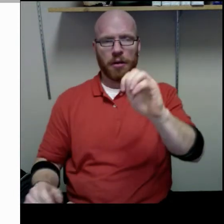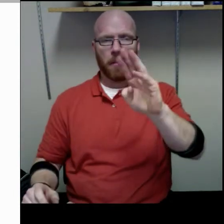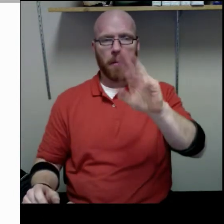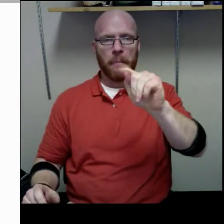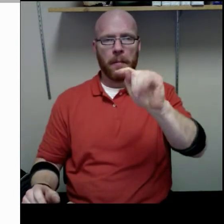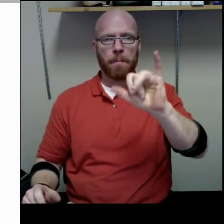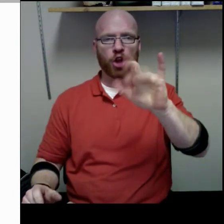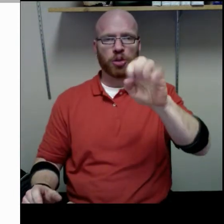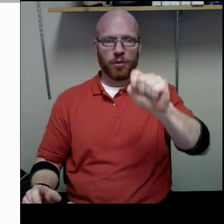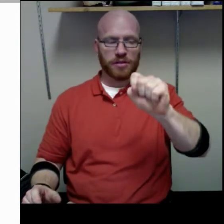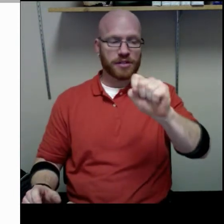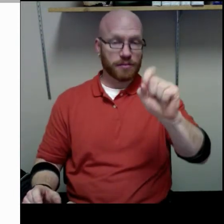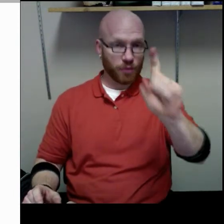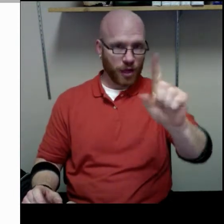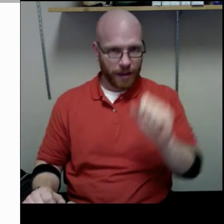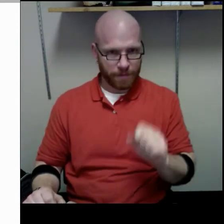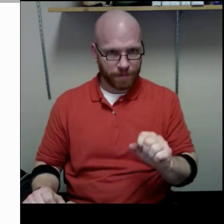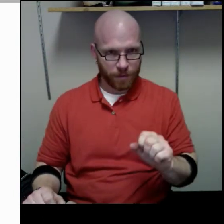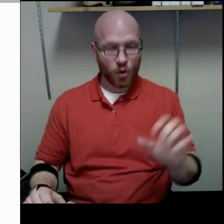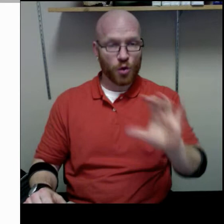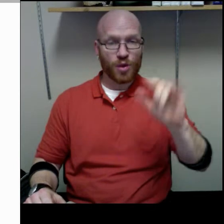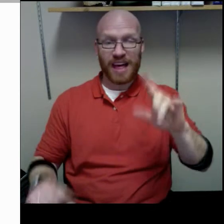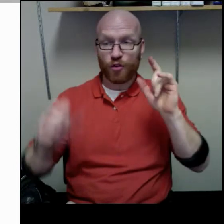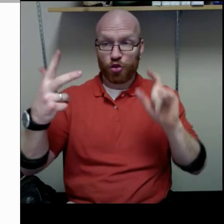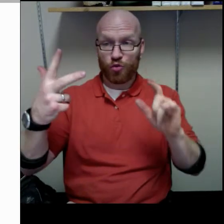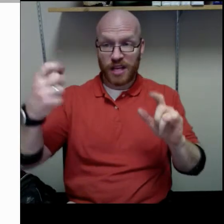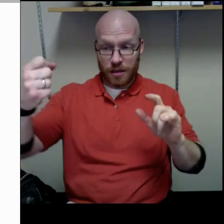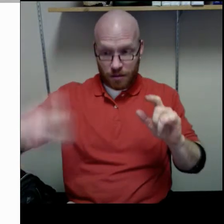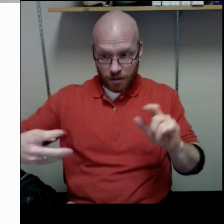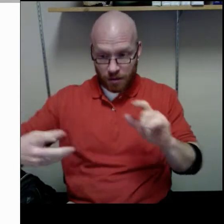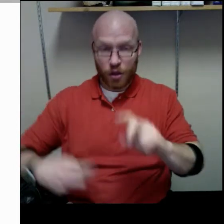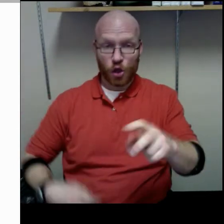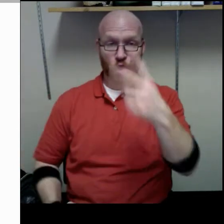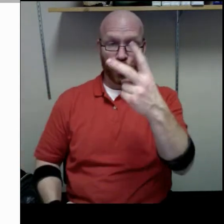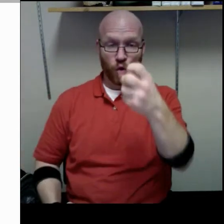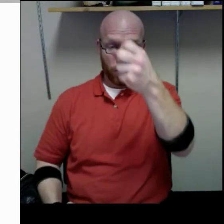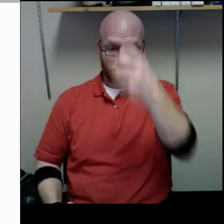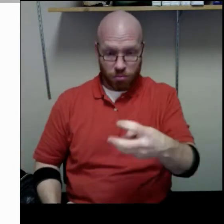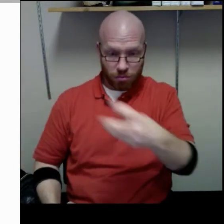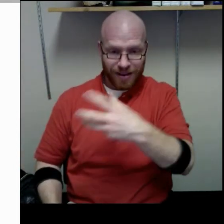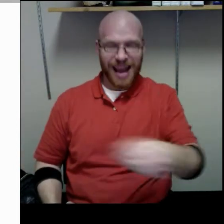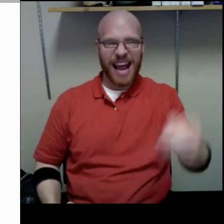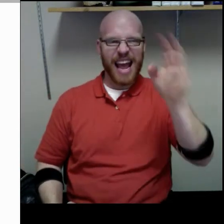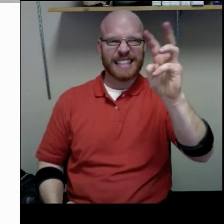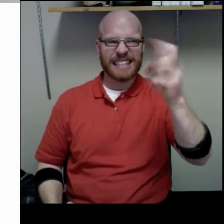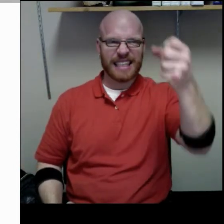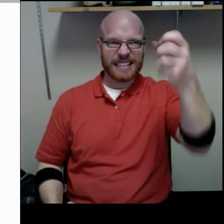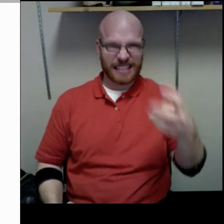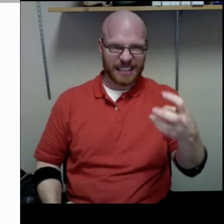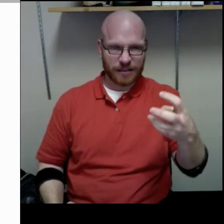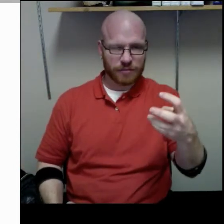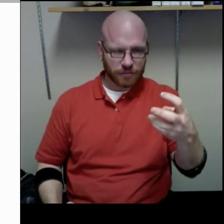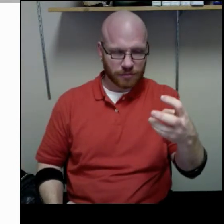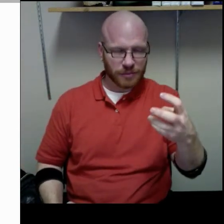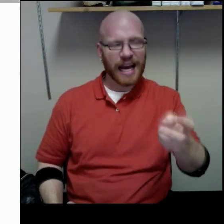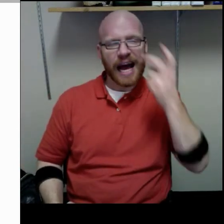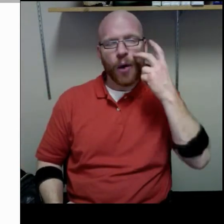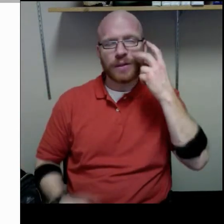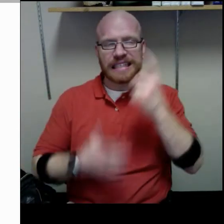multiples. Okay? They have for 3, 2, and 6.